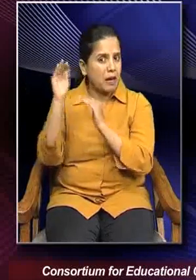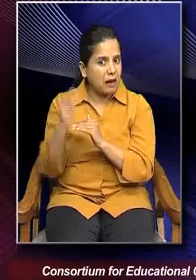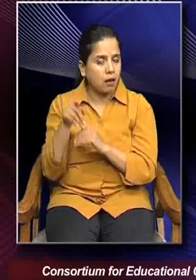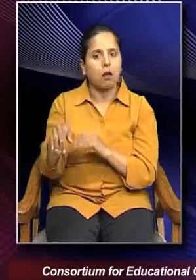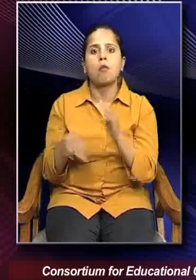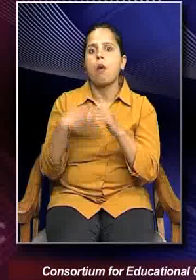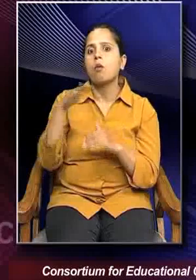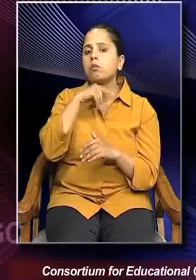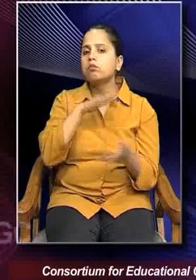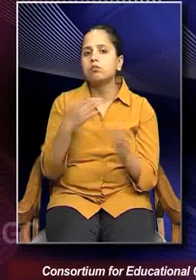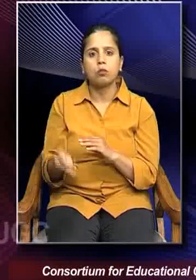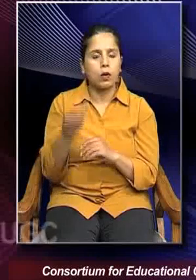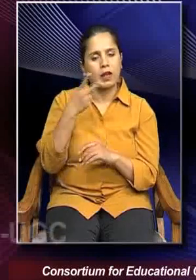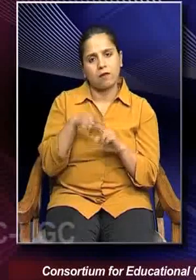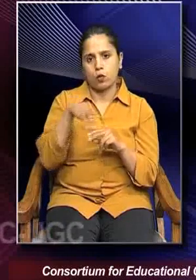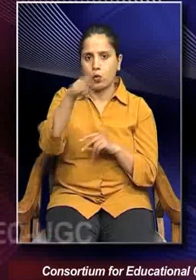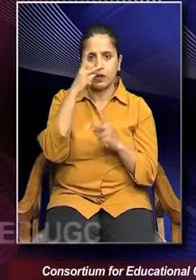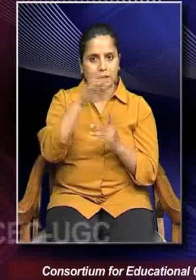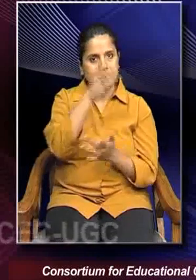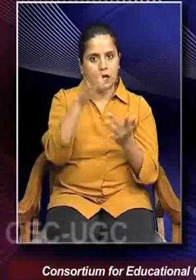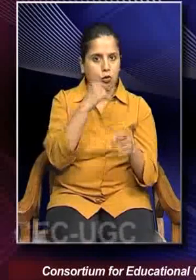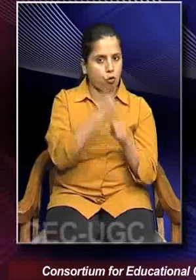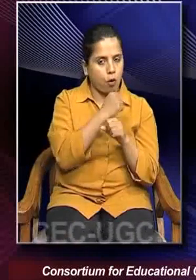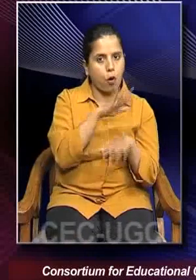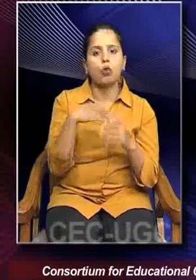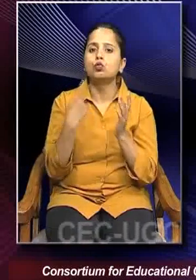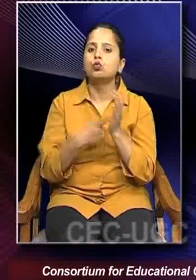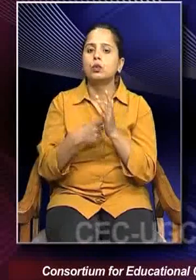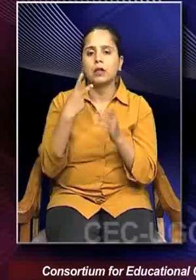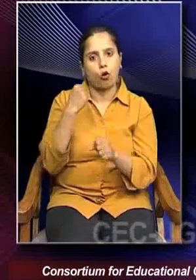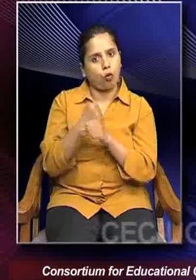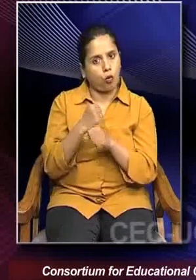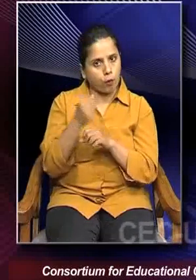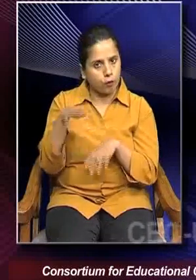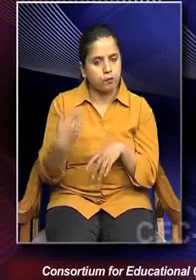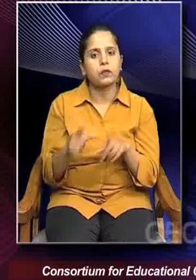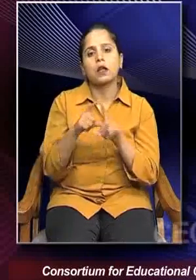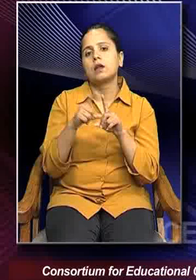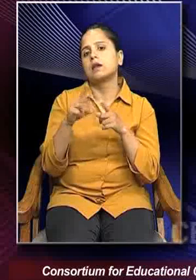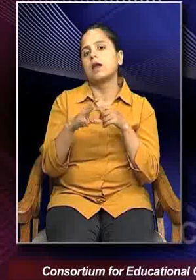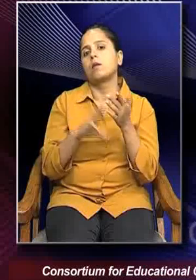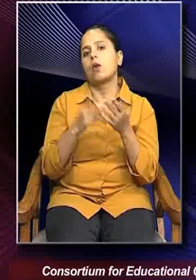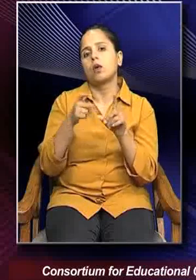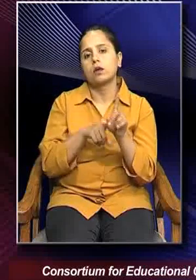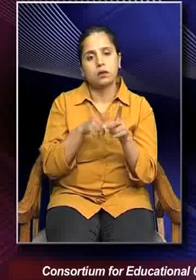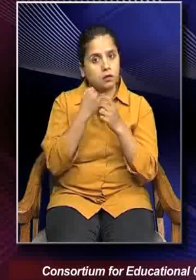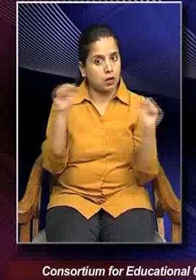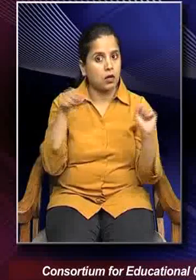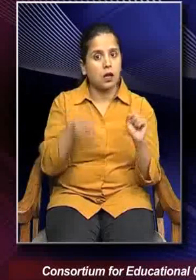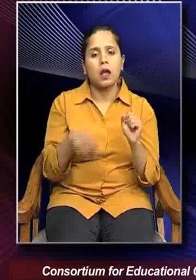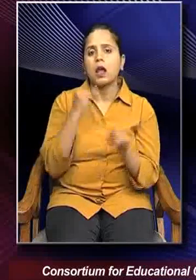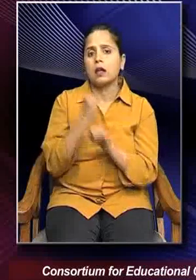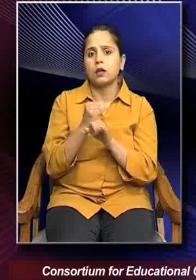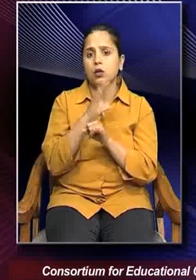central government, or if you look at the rule of government or democracy or institutions are